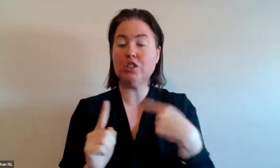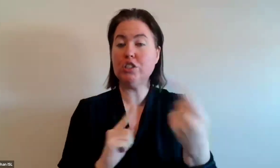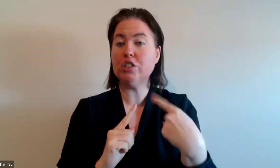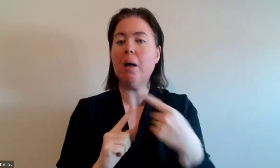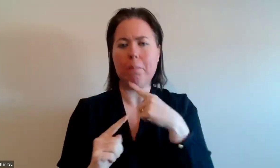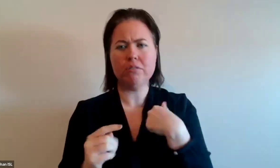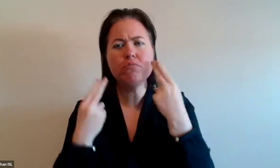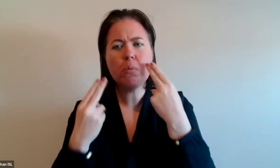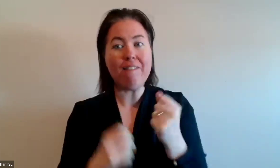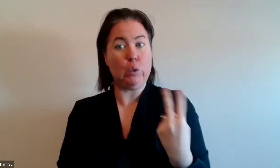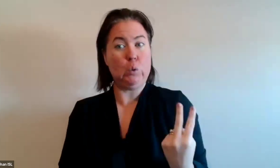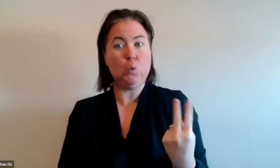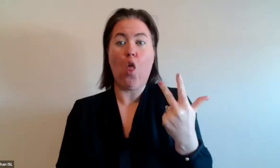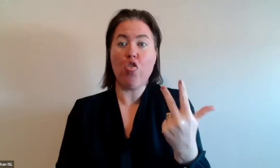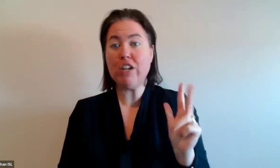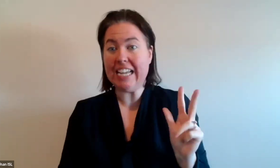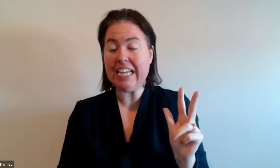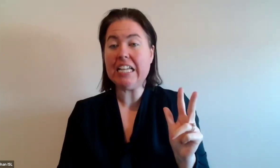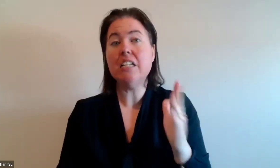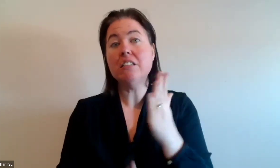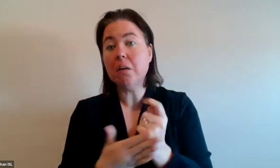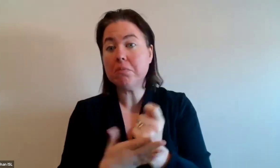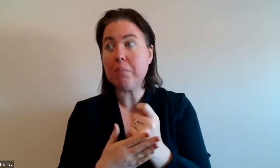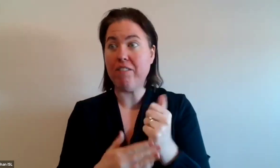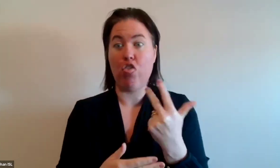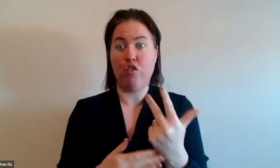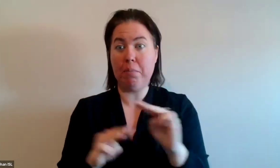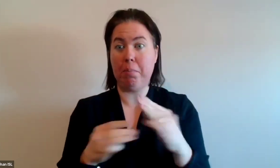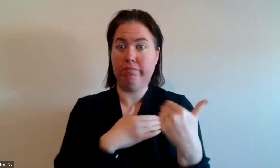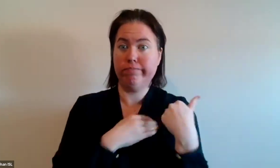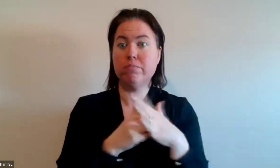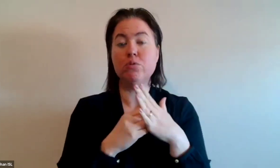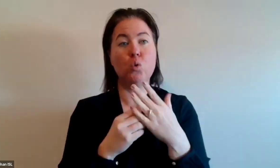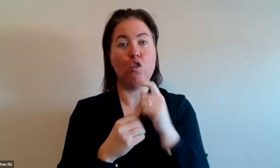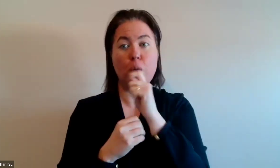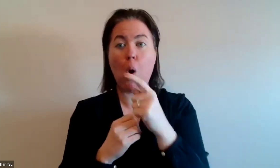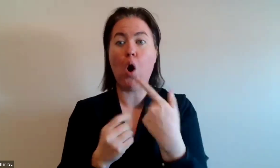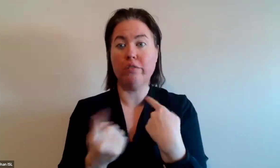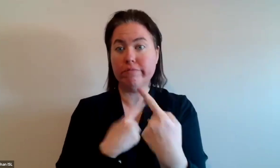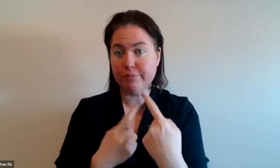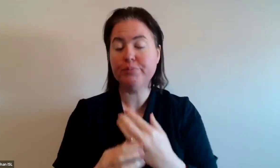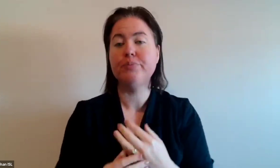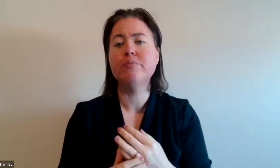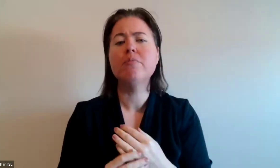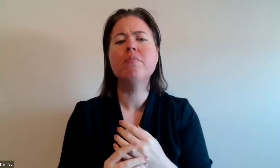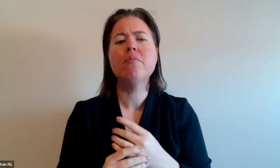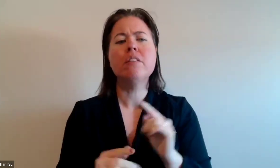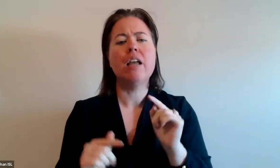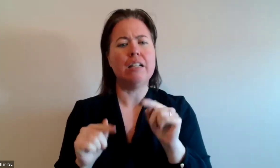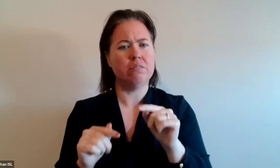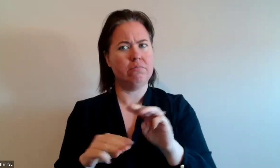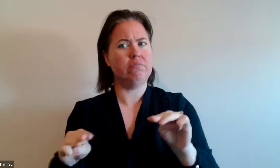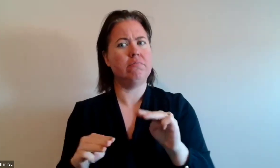adopt 2 or 3, sometimes 3 country rapporteurs. And these country rapporteurs will play a